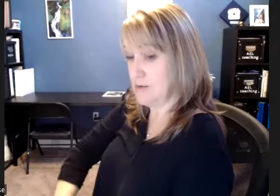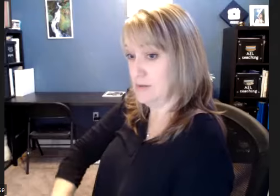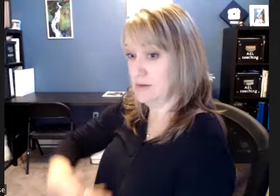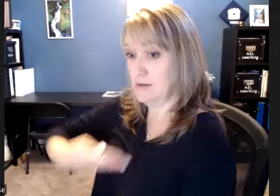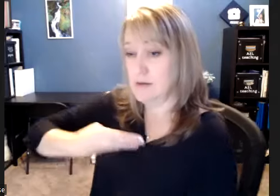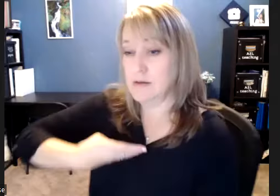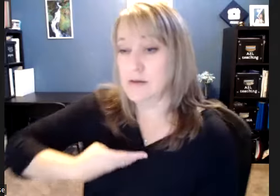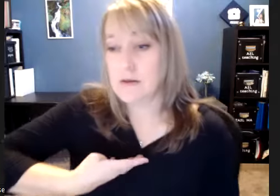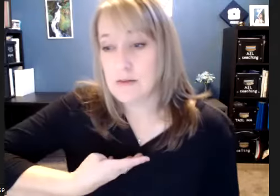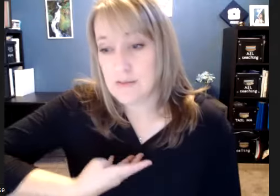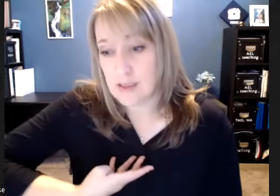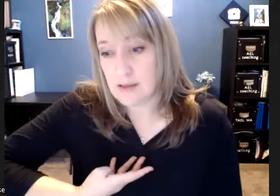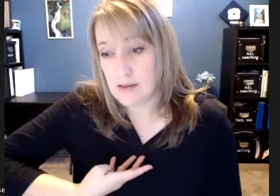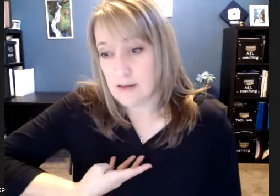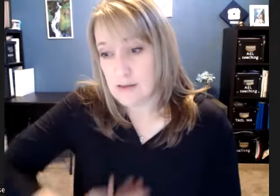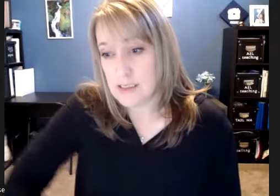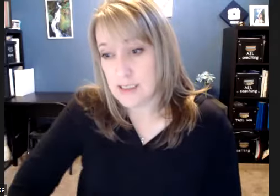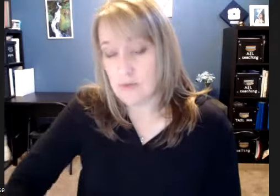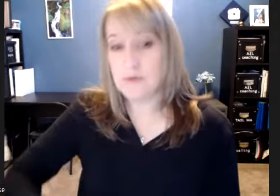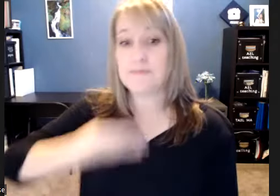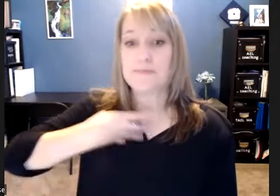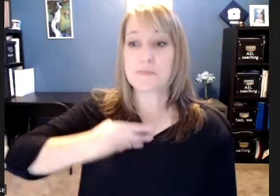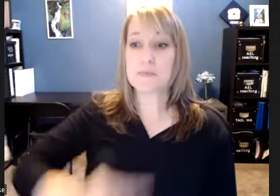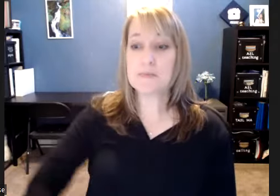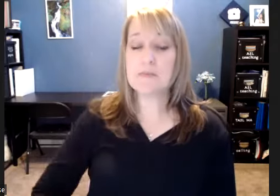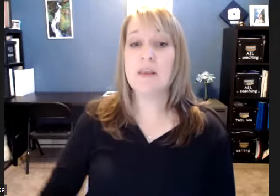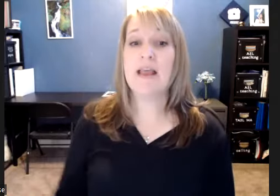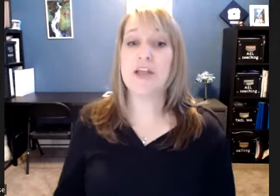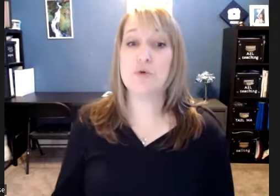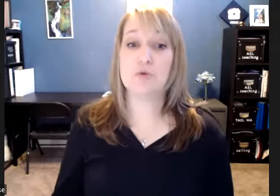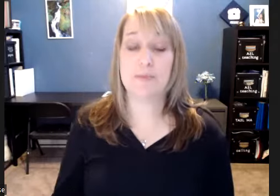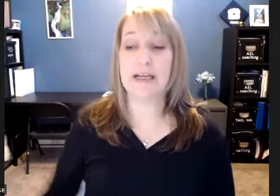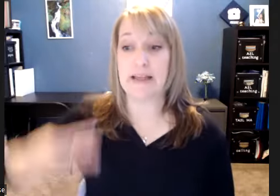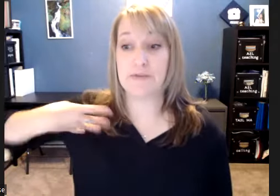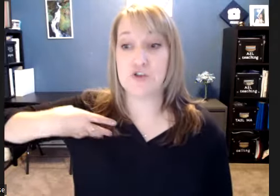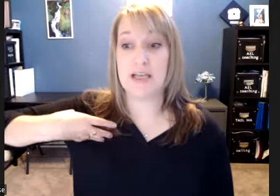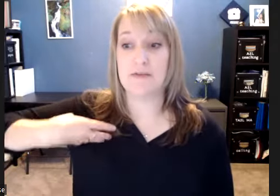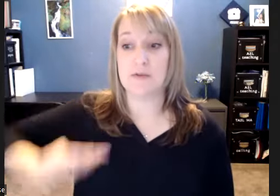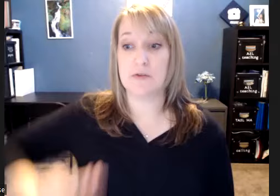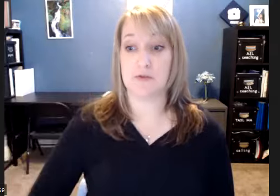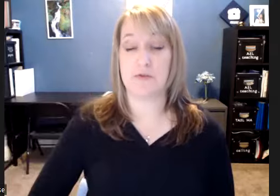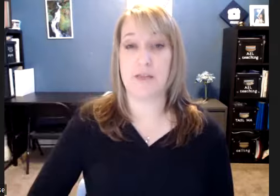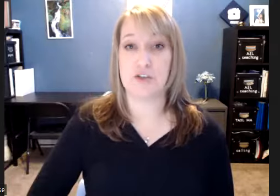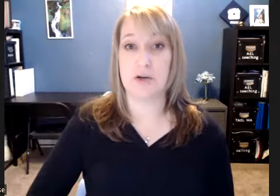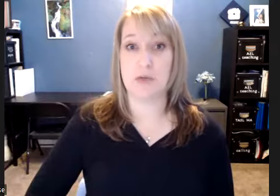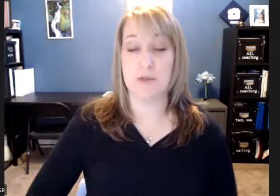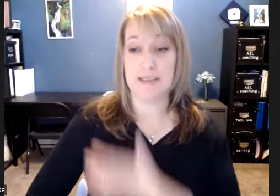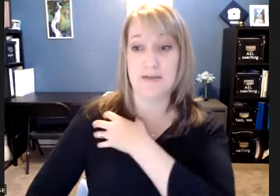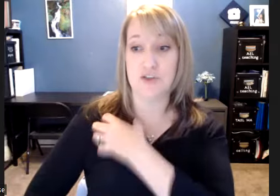down, again, down. And you will repeat it. Like if you just have like stripes on one side of your